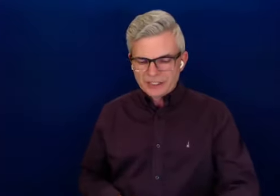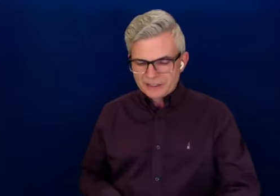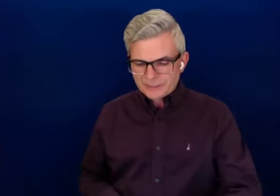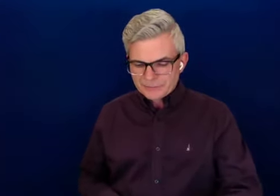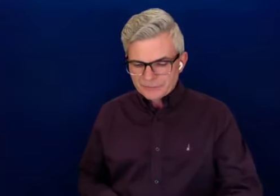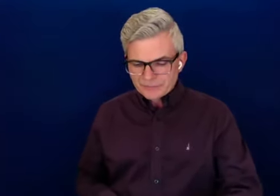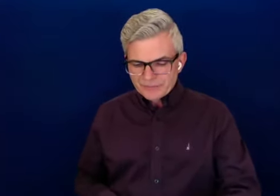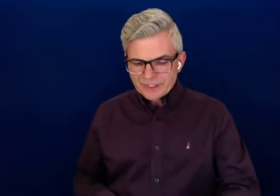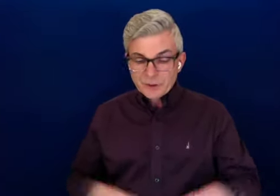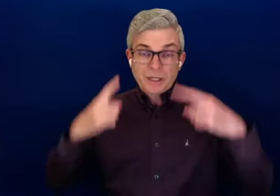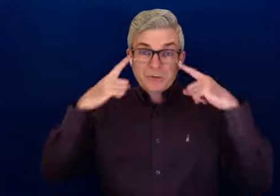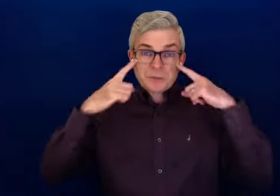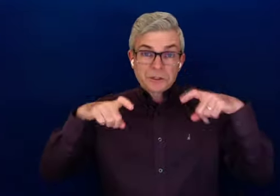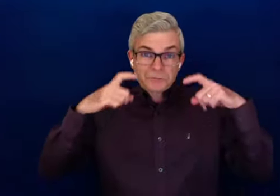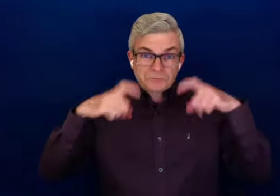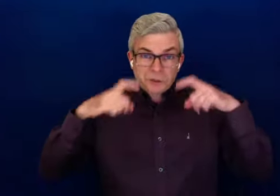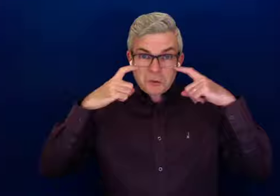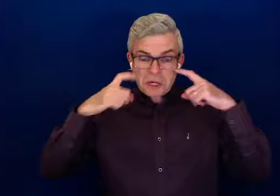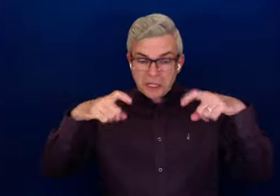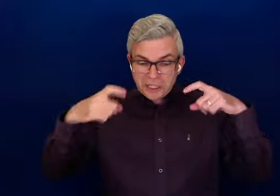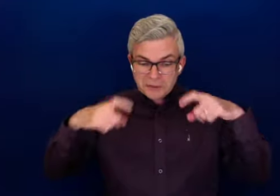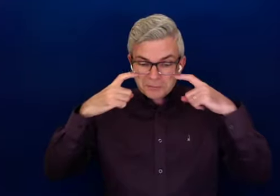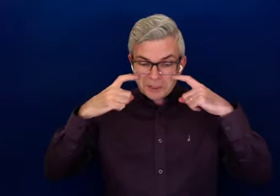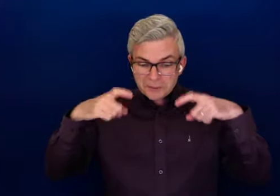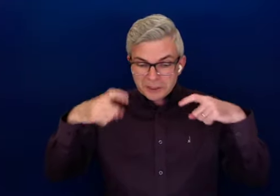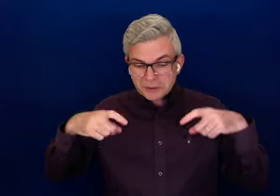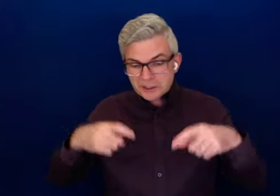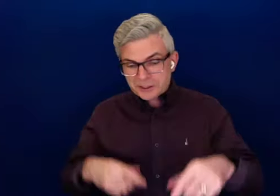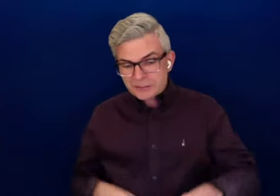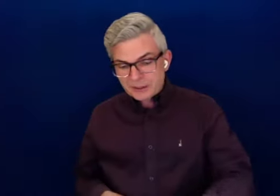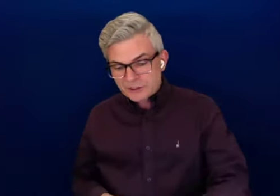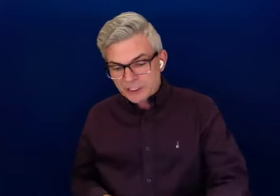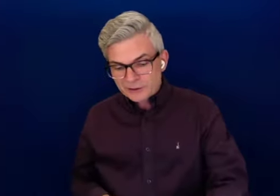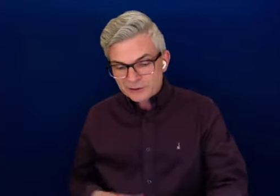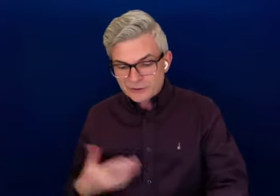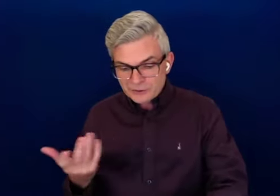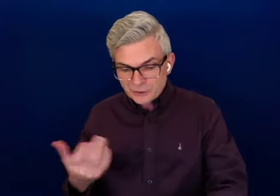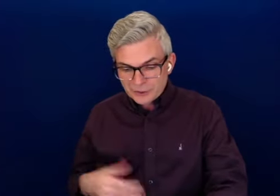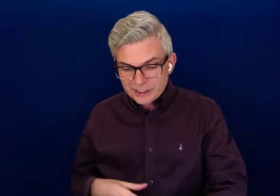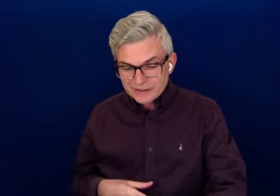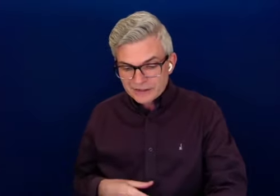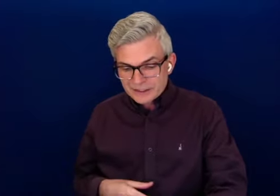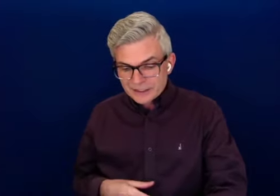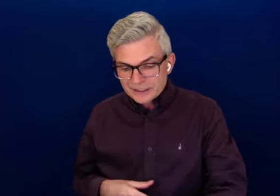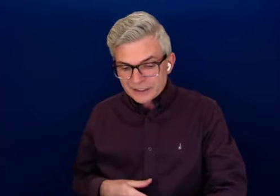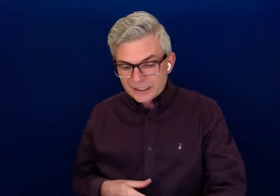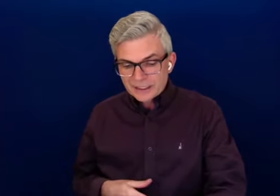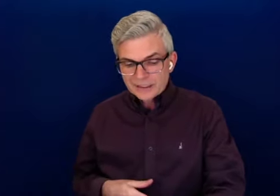idea. You might want to cry, maybe, talking about childhood stories.